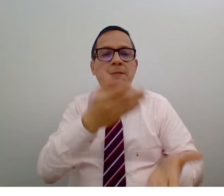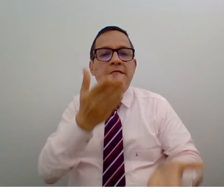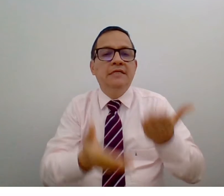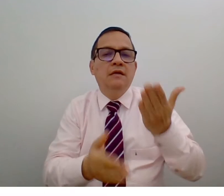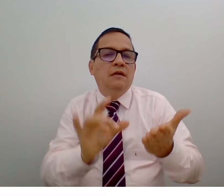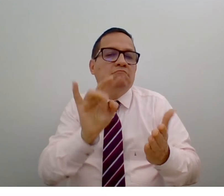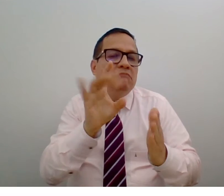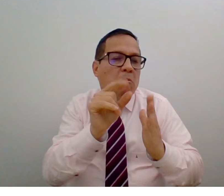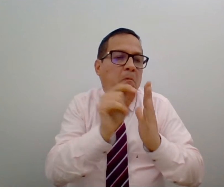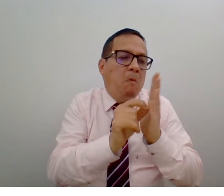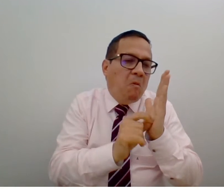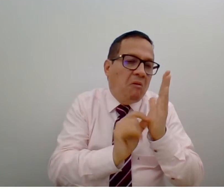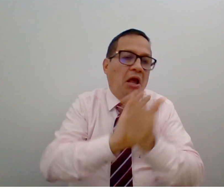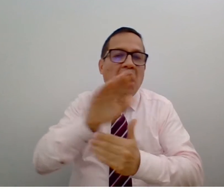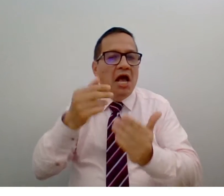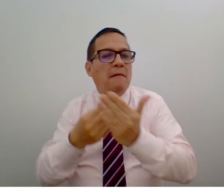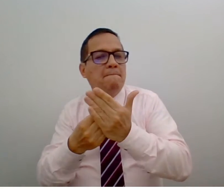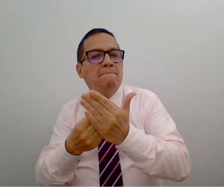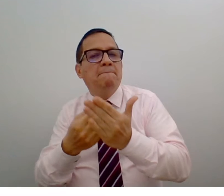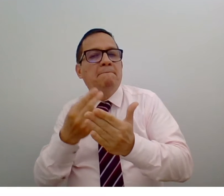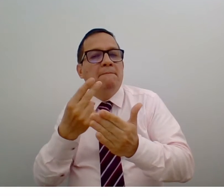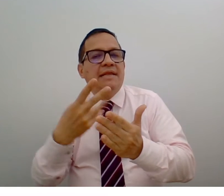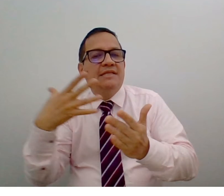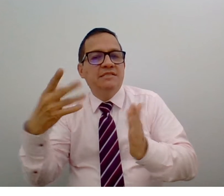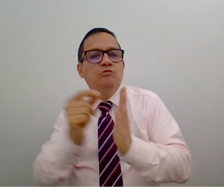15 points and 25 points.